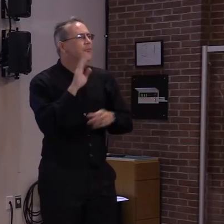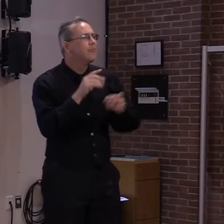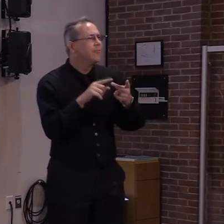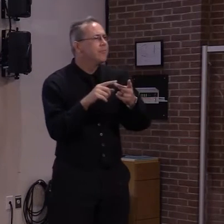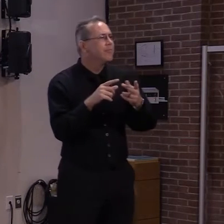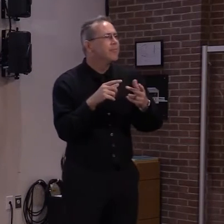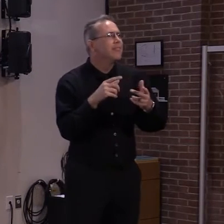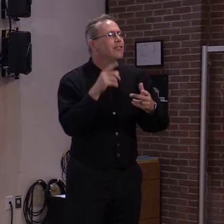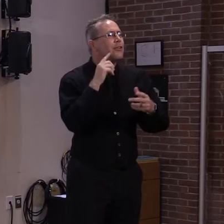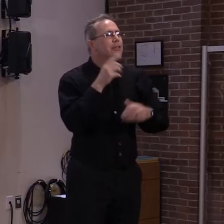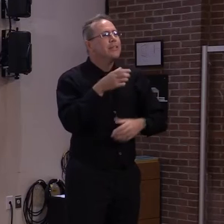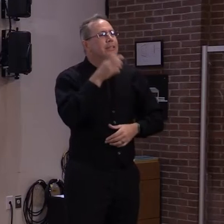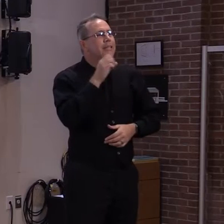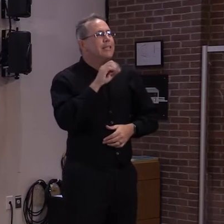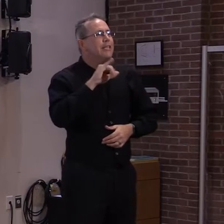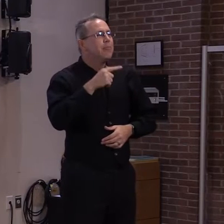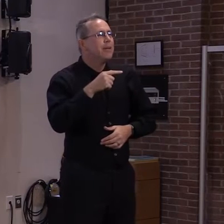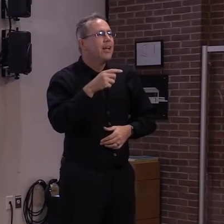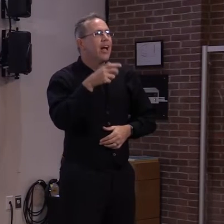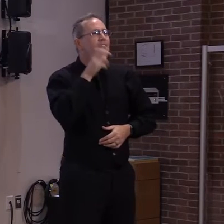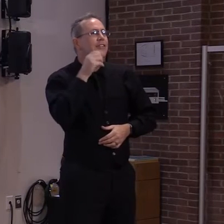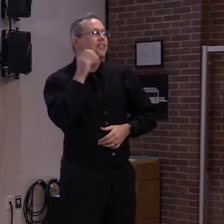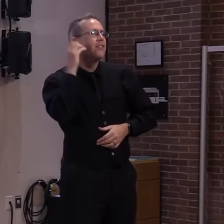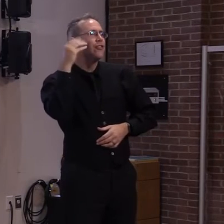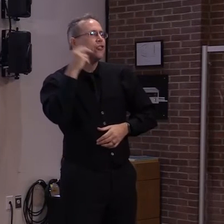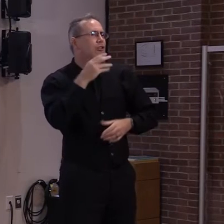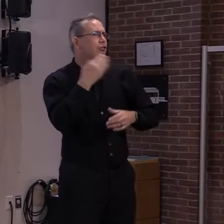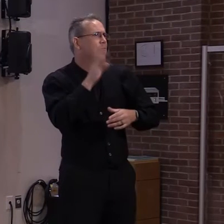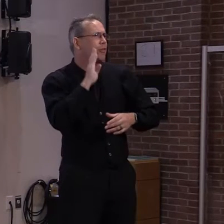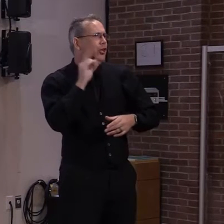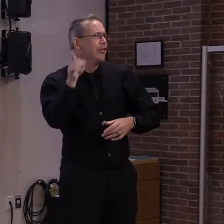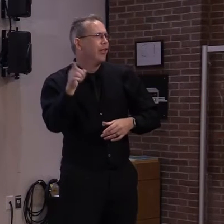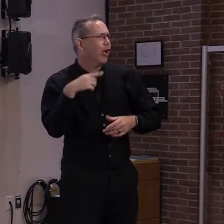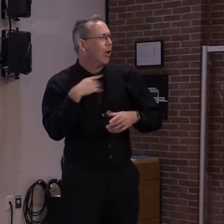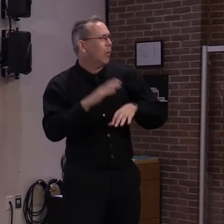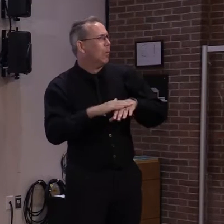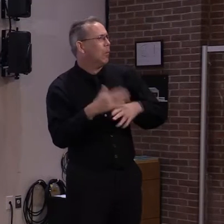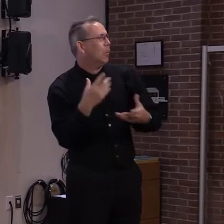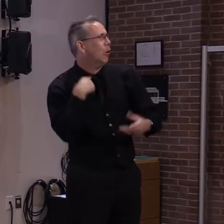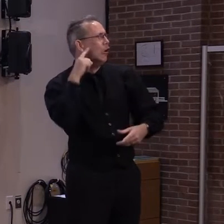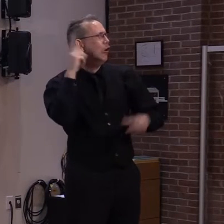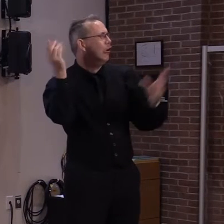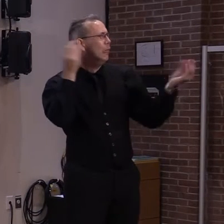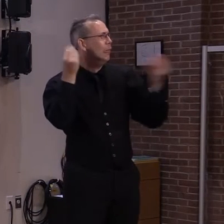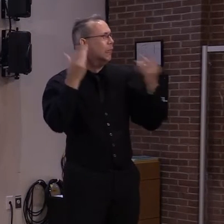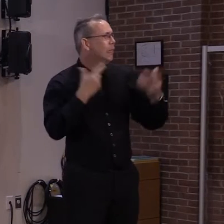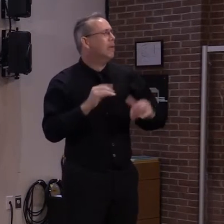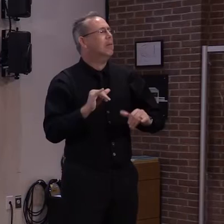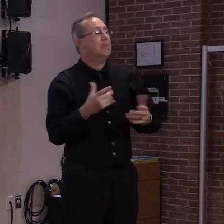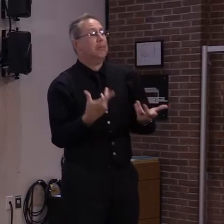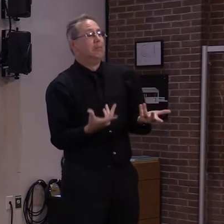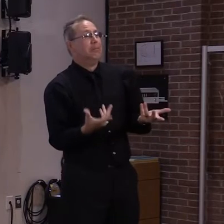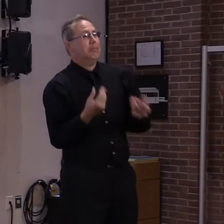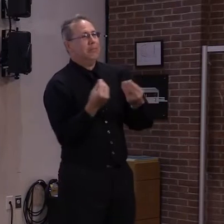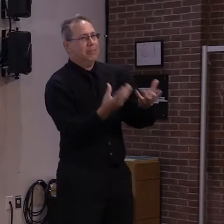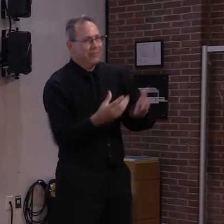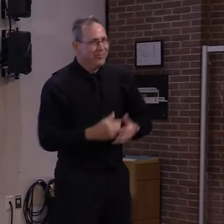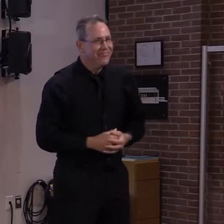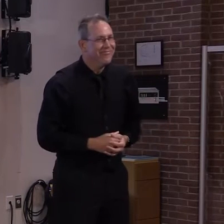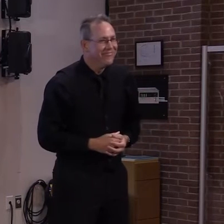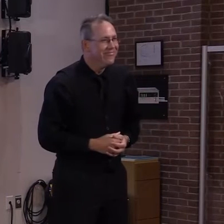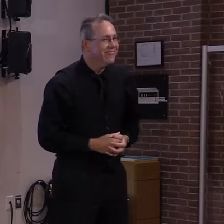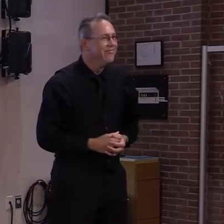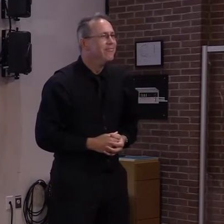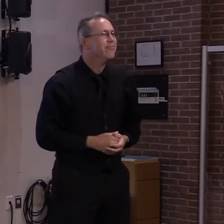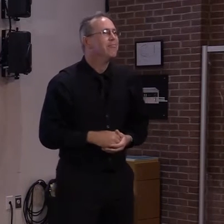Sunday, August 22nd, Hyde Park Municipal Office in Hyde Park. Please take advantage of